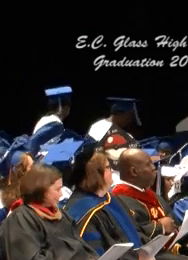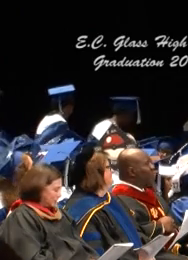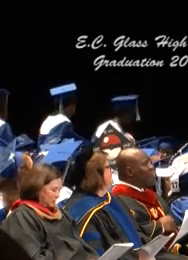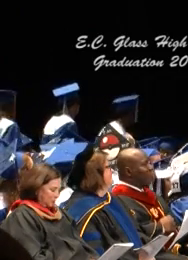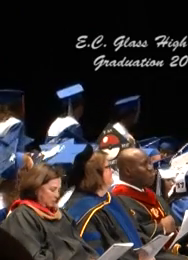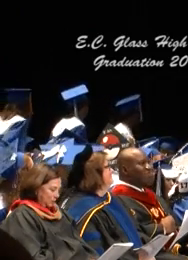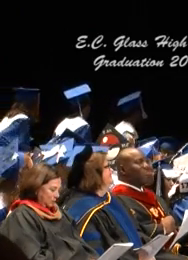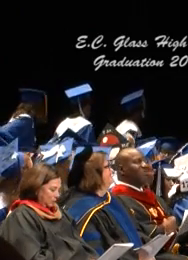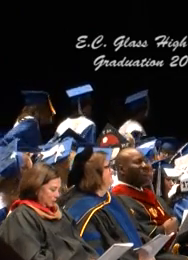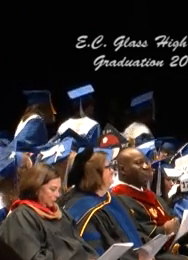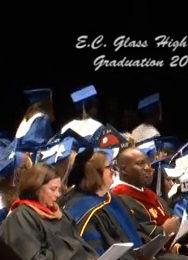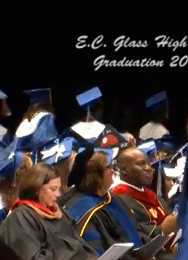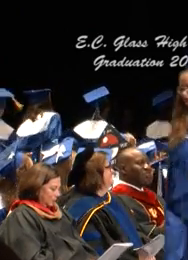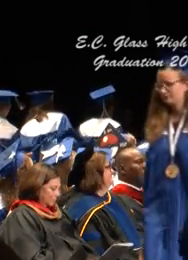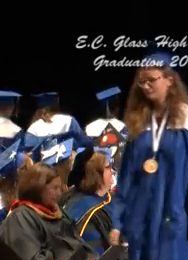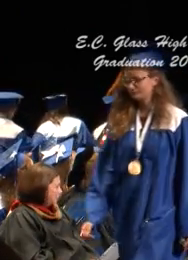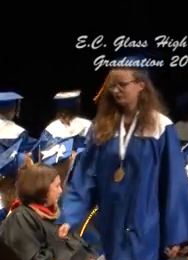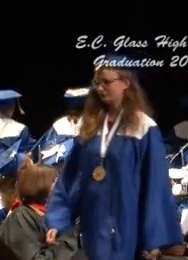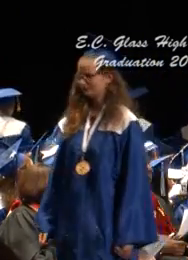Frederick Oliver Gilbert,